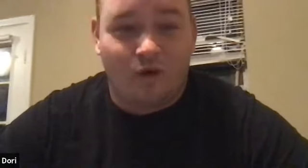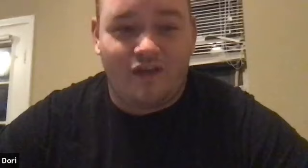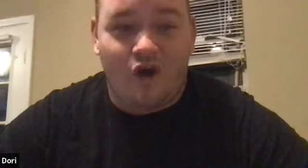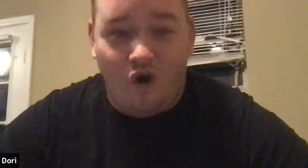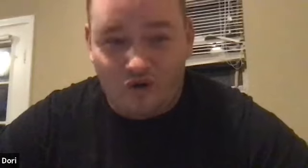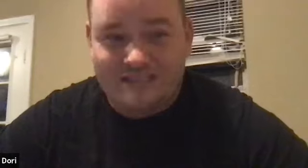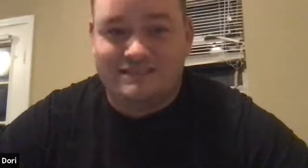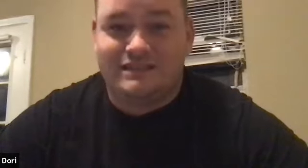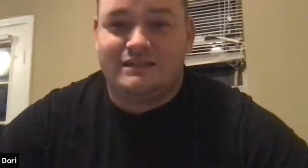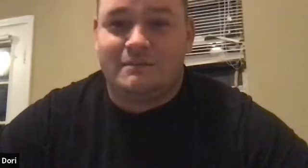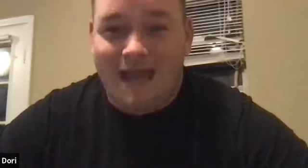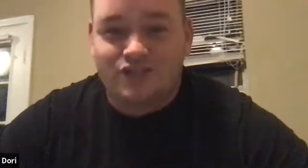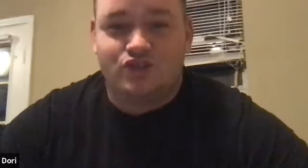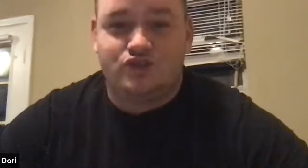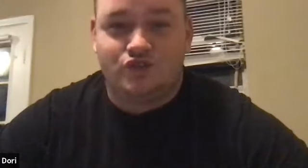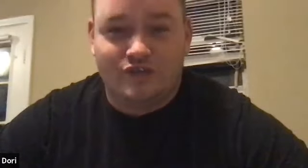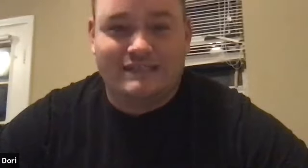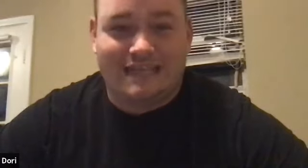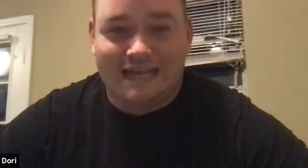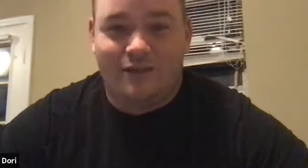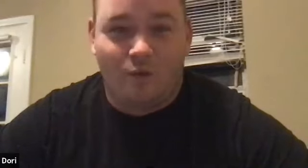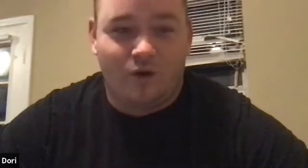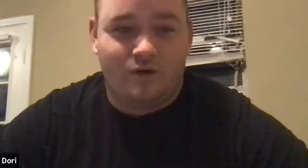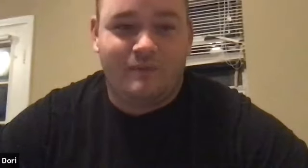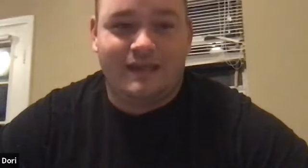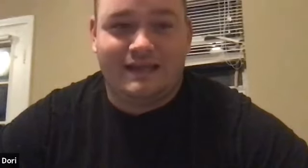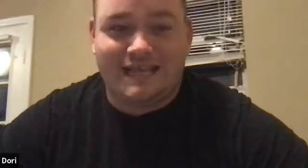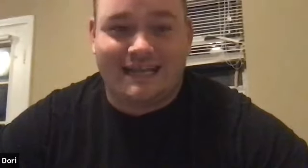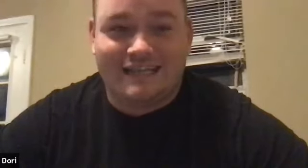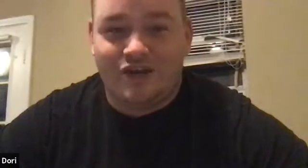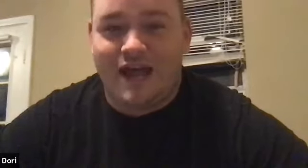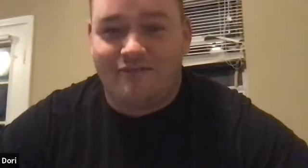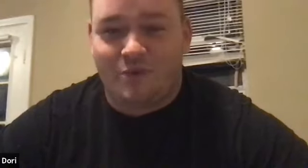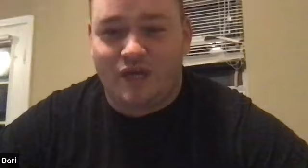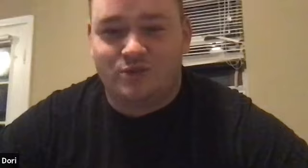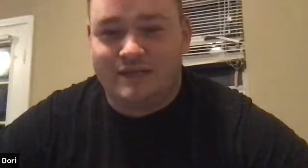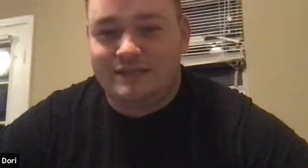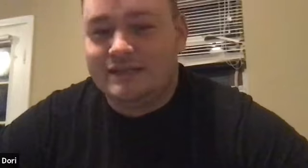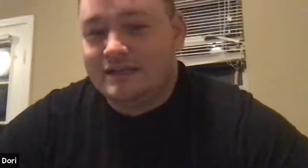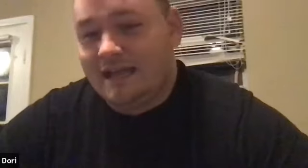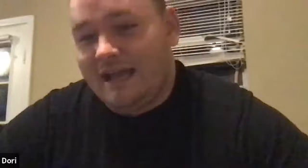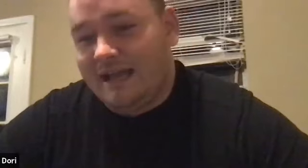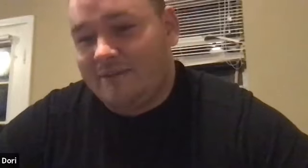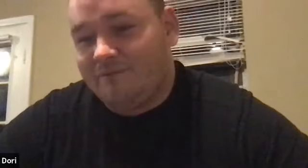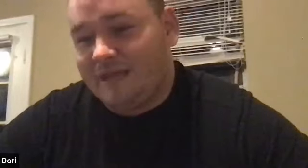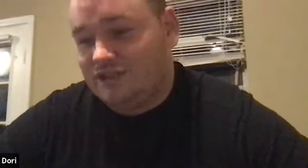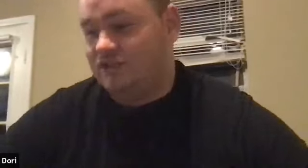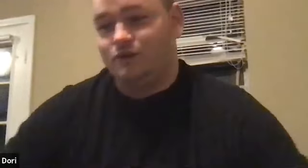one of the hardest master's degrees to get in the world. And he's like a year and a half from graduating. And that just shows